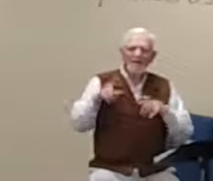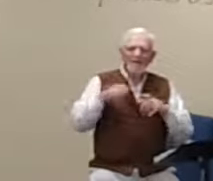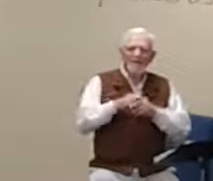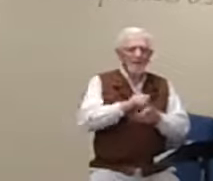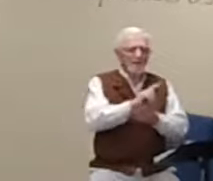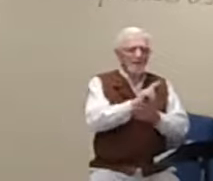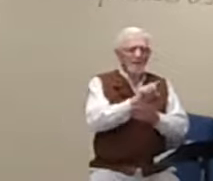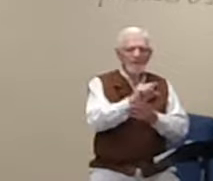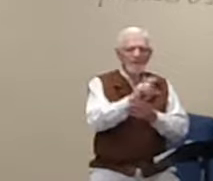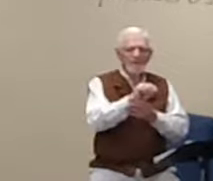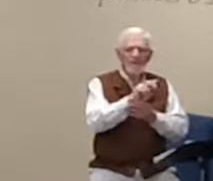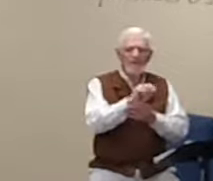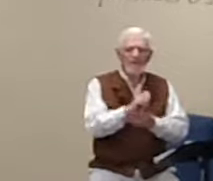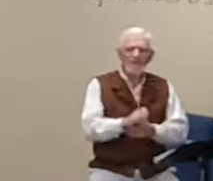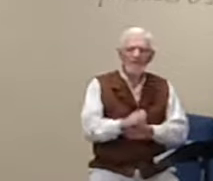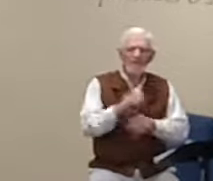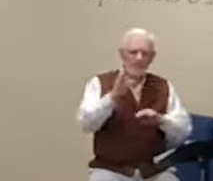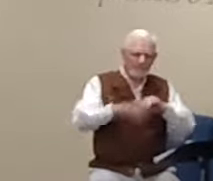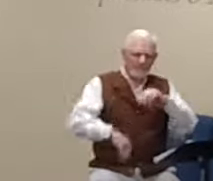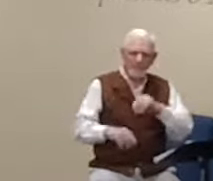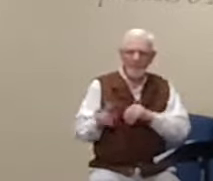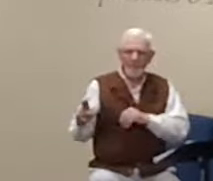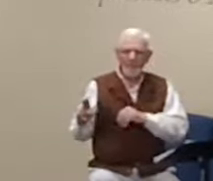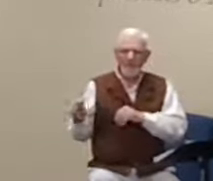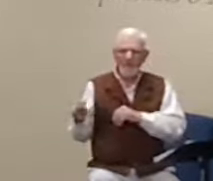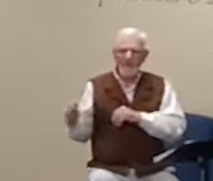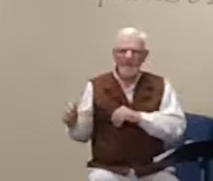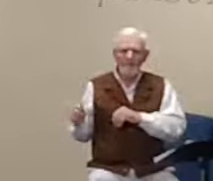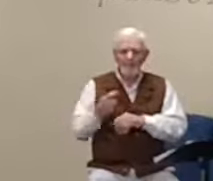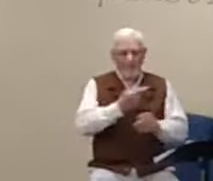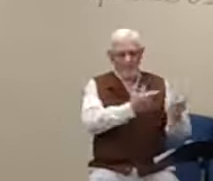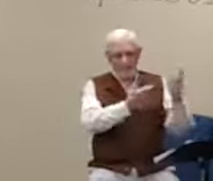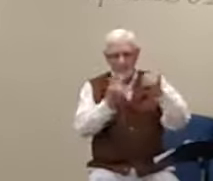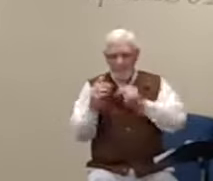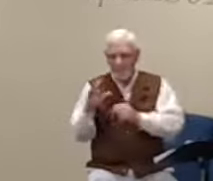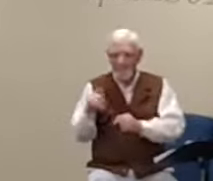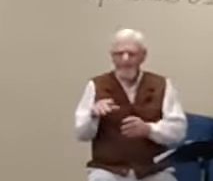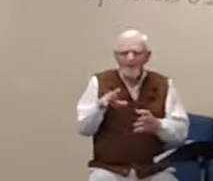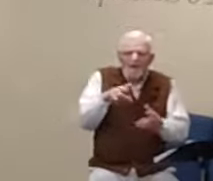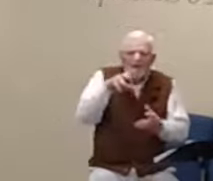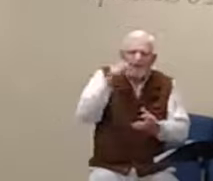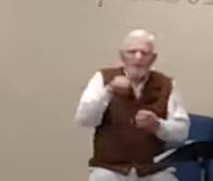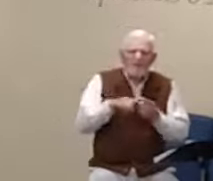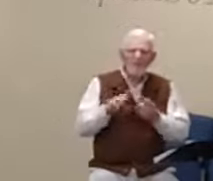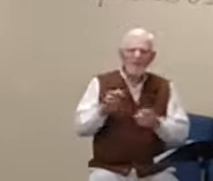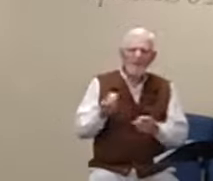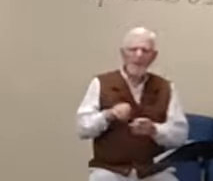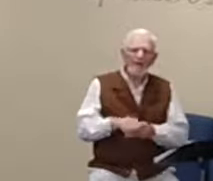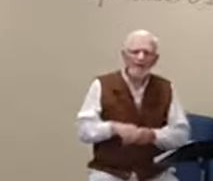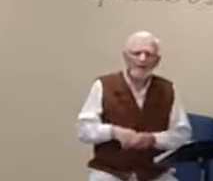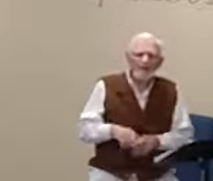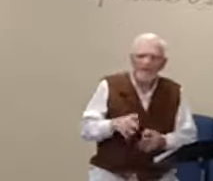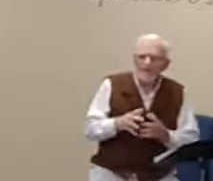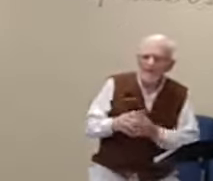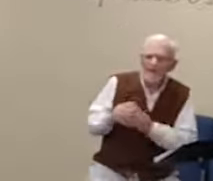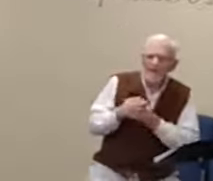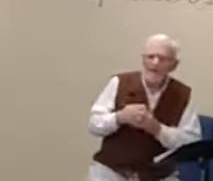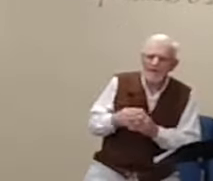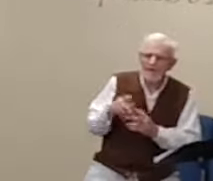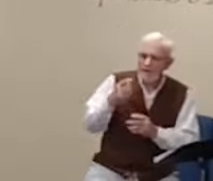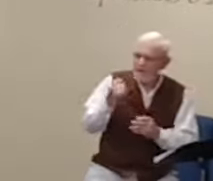have in the United States. Wow. And so I have to come back and kind of learn what it means to be an American, because now you guys are starting to look strange to me. You